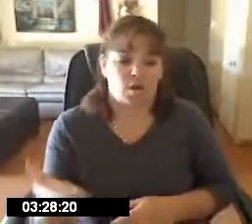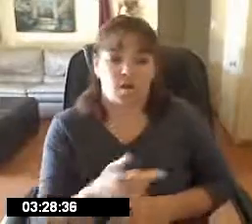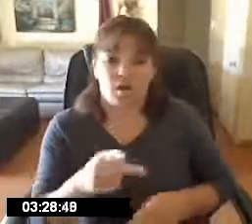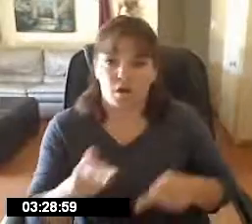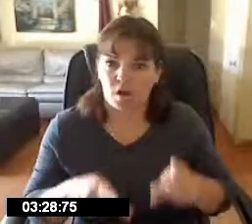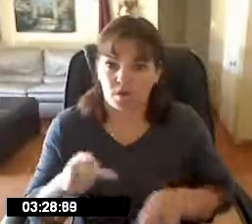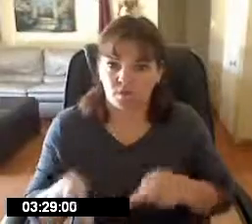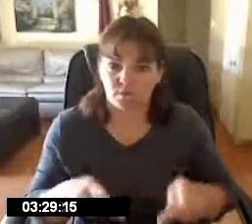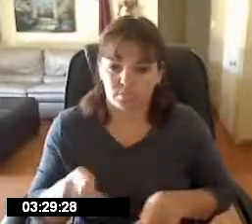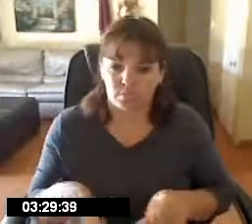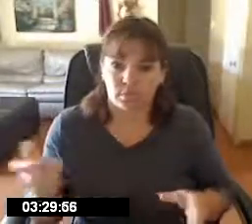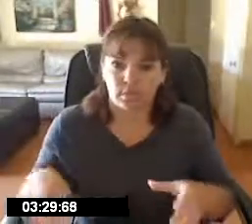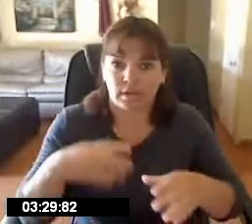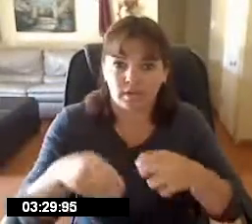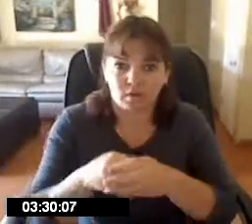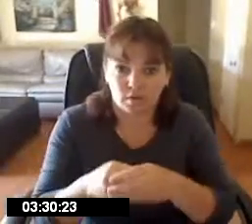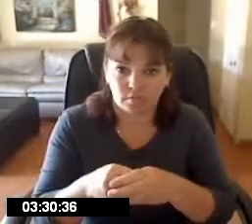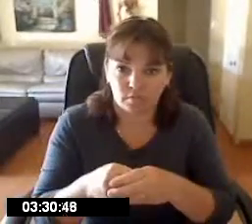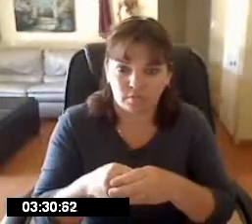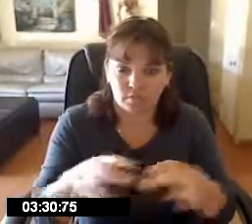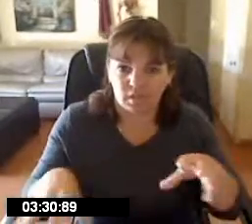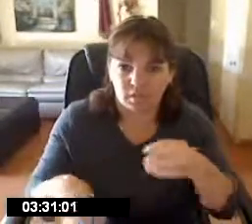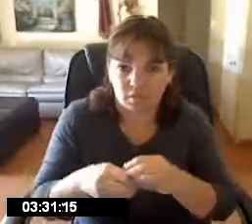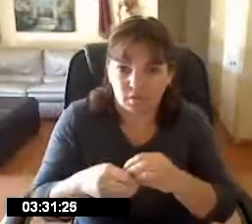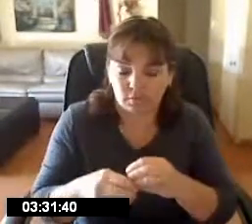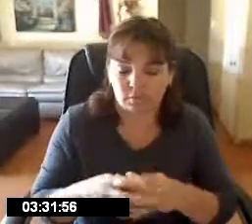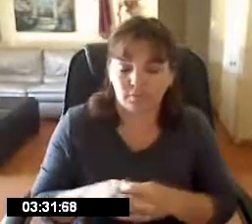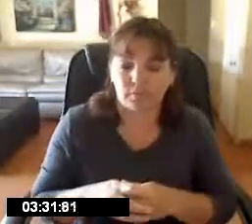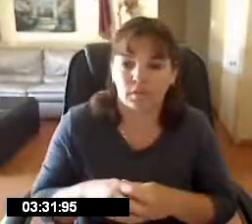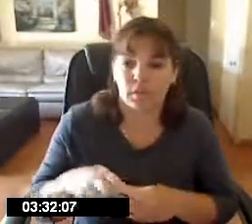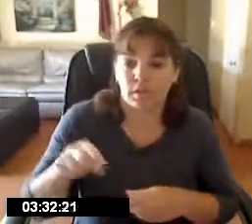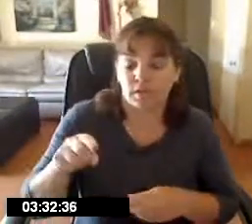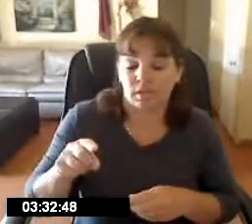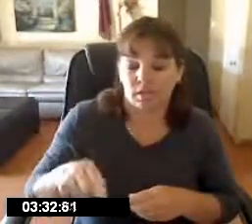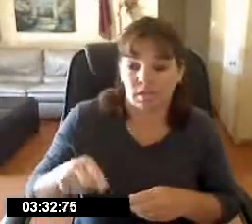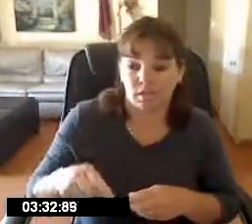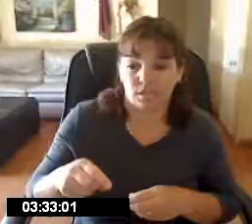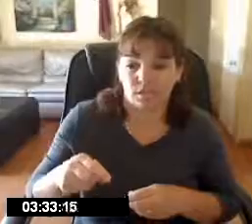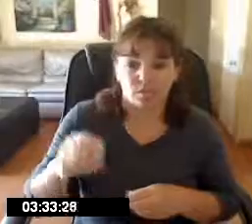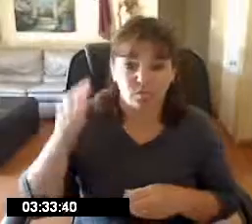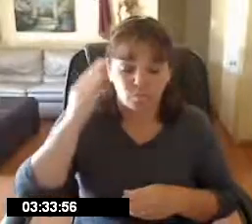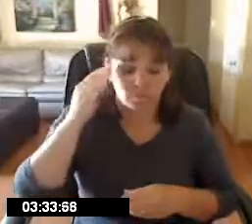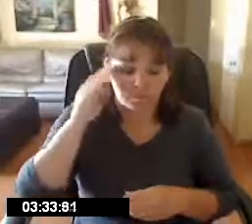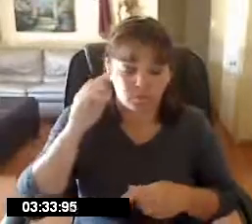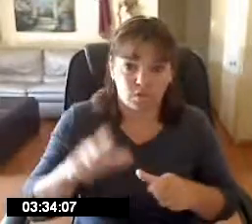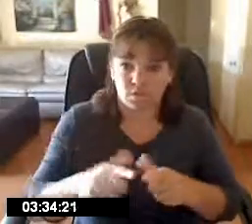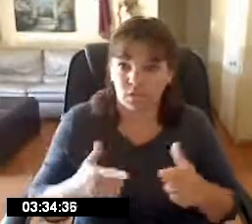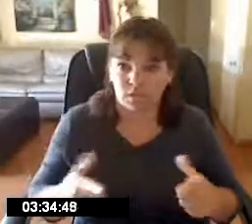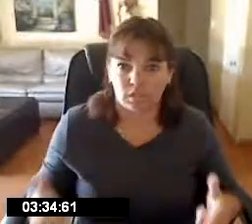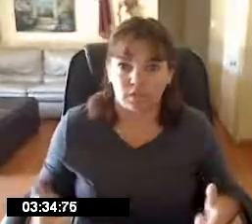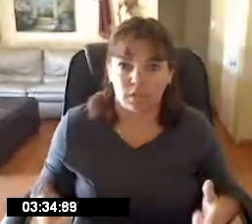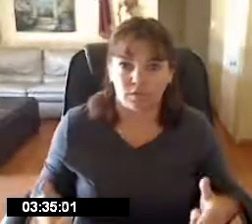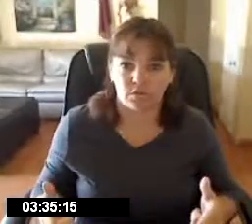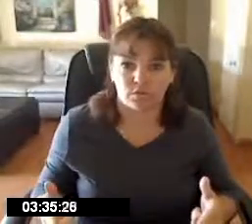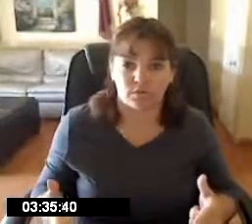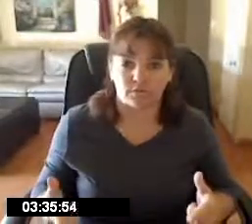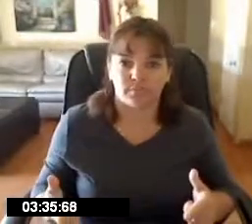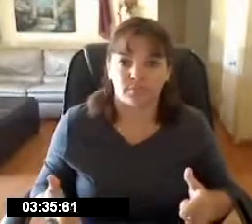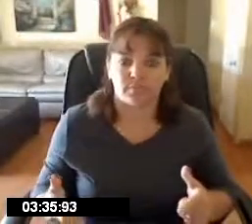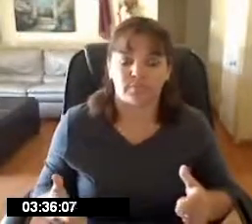You must have knowledge of language continuum and variations in signing so that you'll be able to match your signing style to